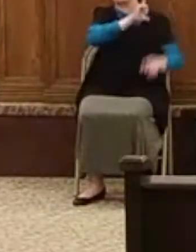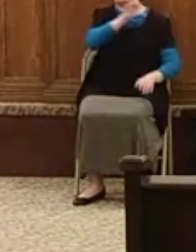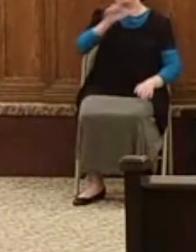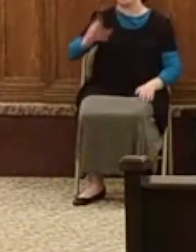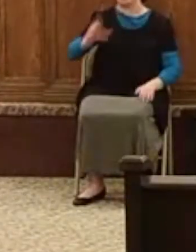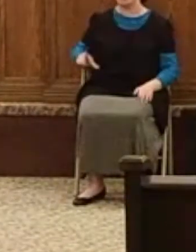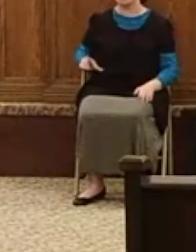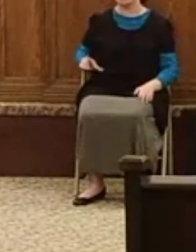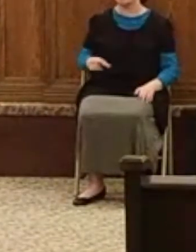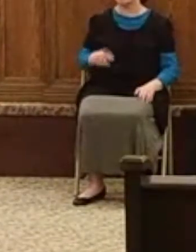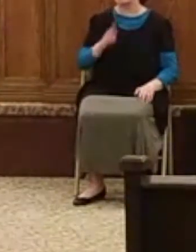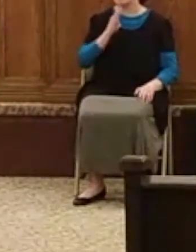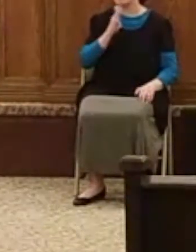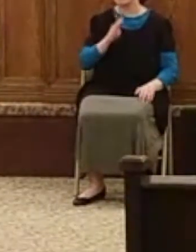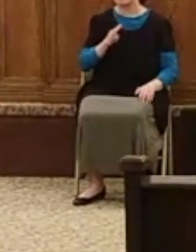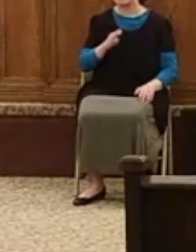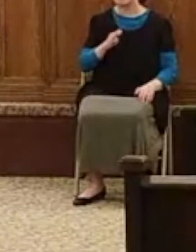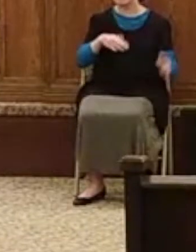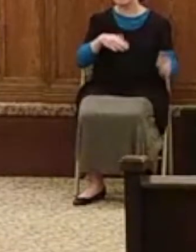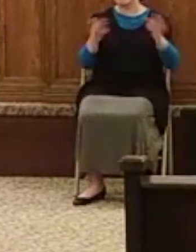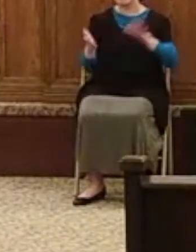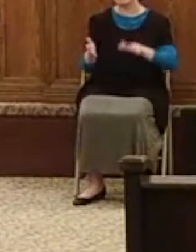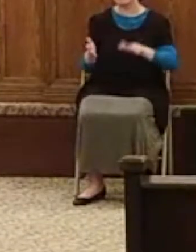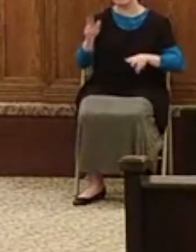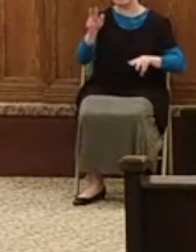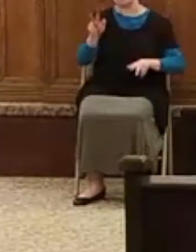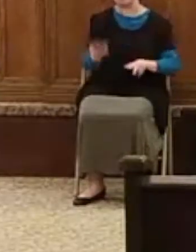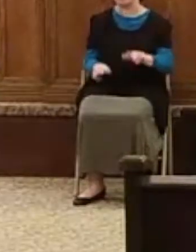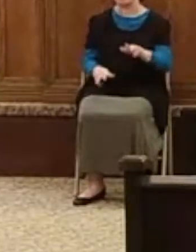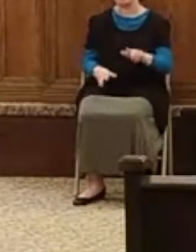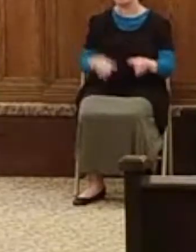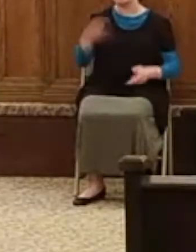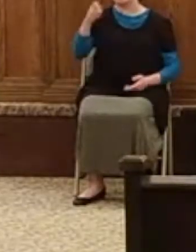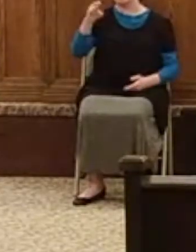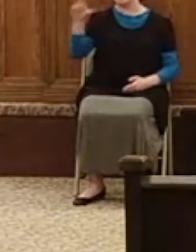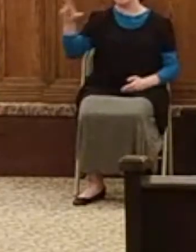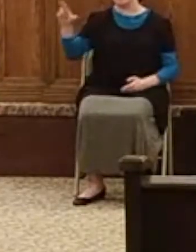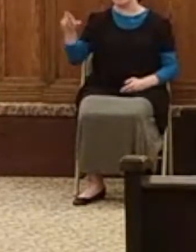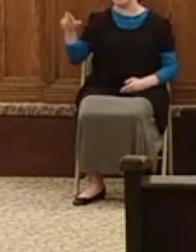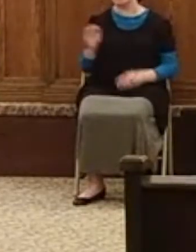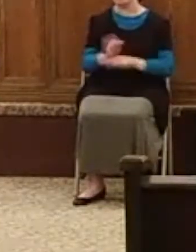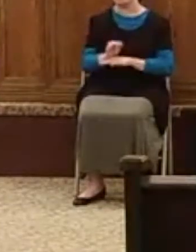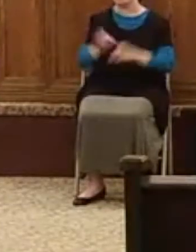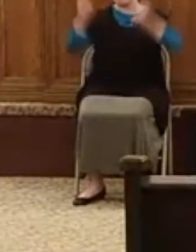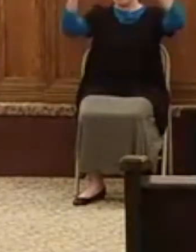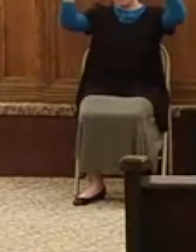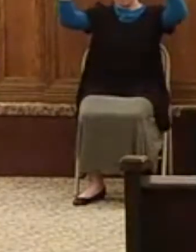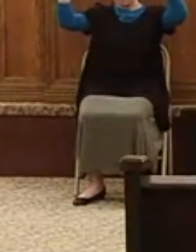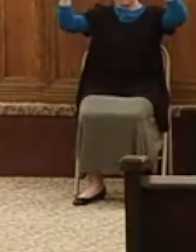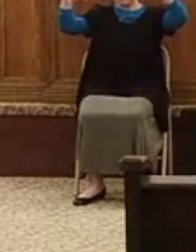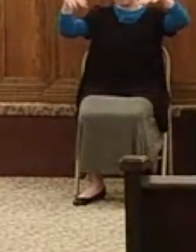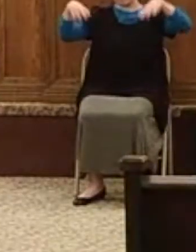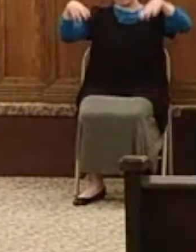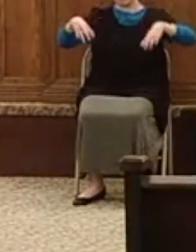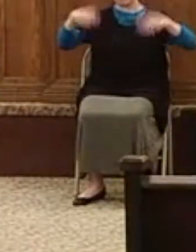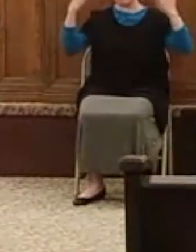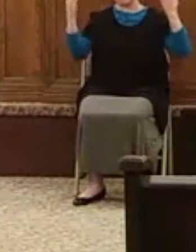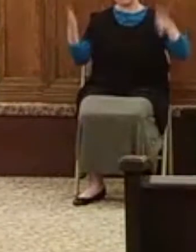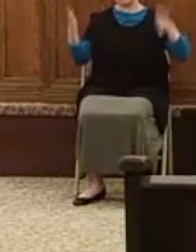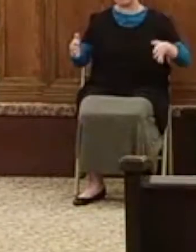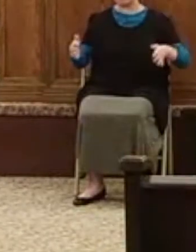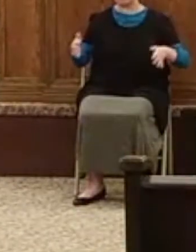Lord, you would be in a death march to hell tonight. Yes, sir. You would be lost, yes, and undone. Yes,